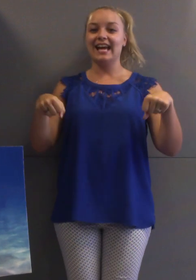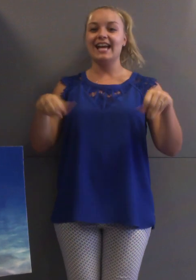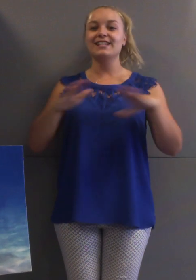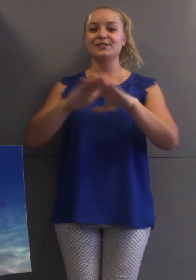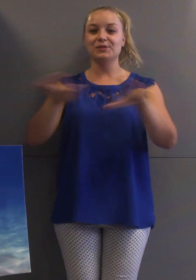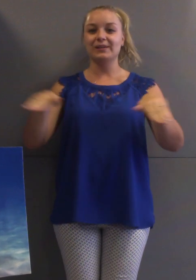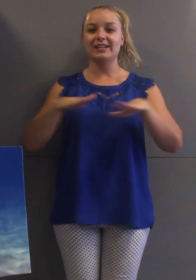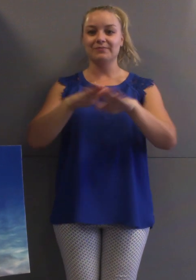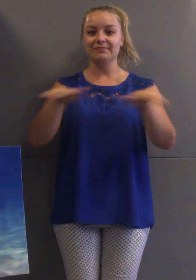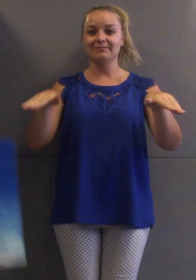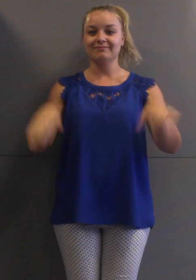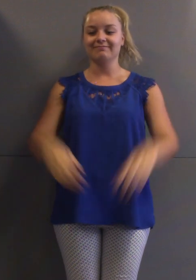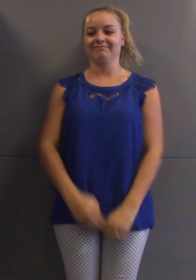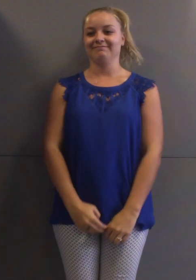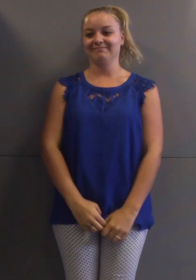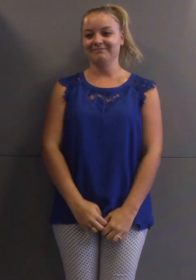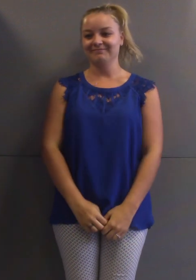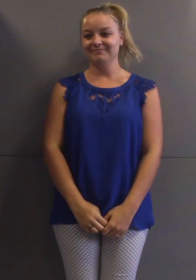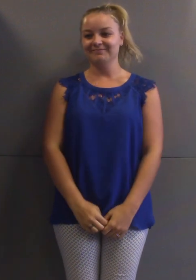can swim.